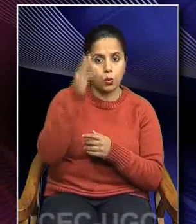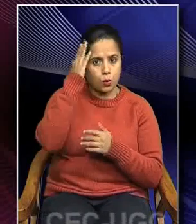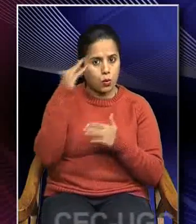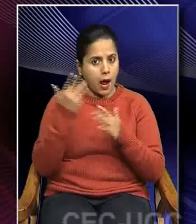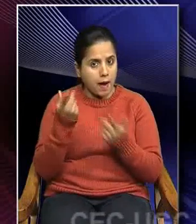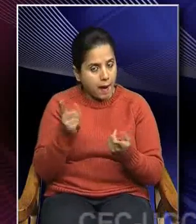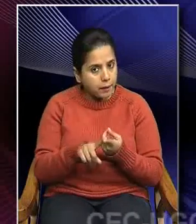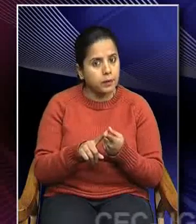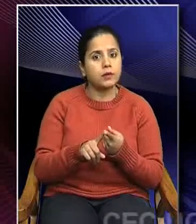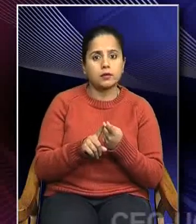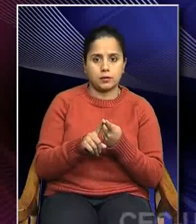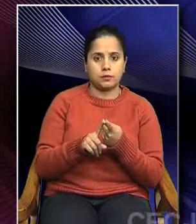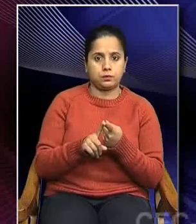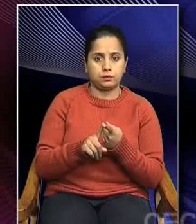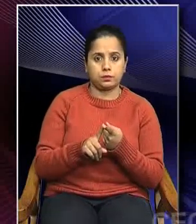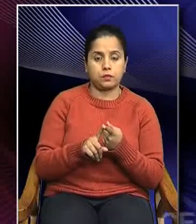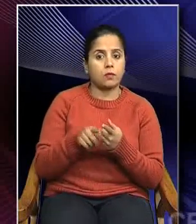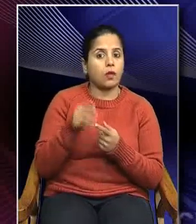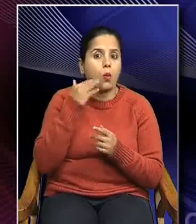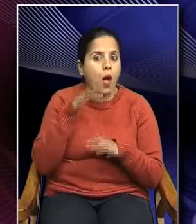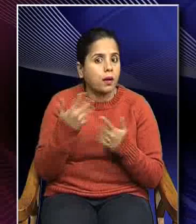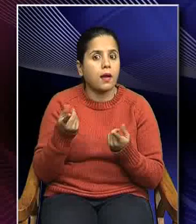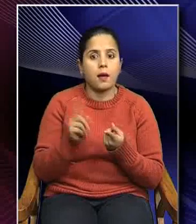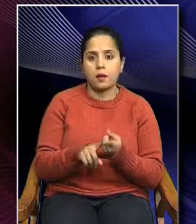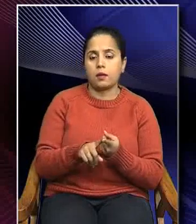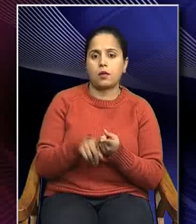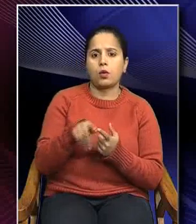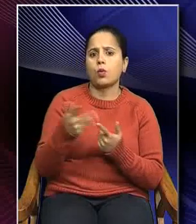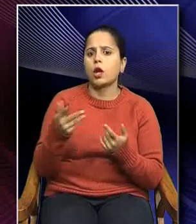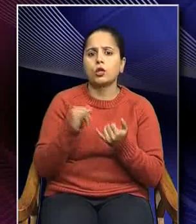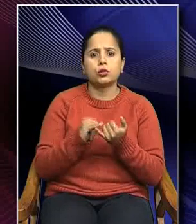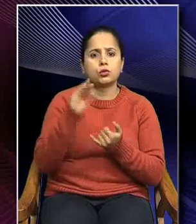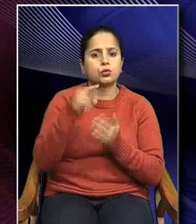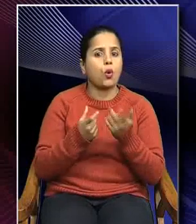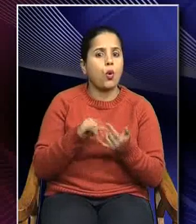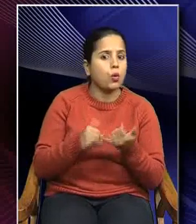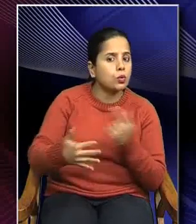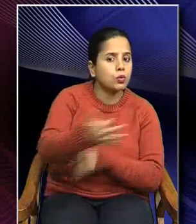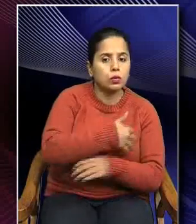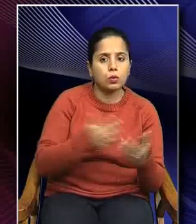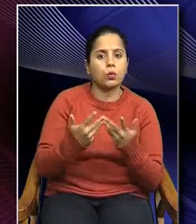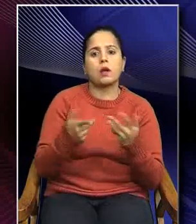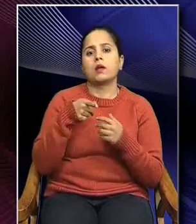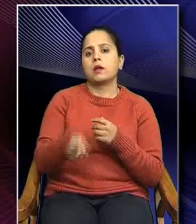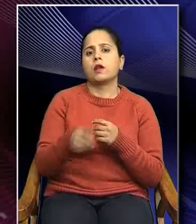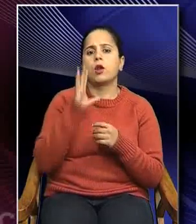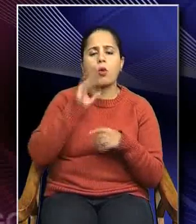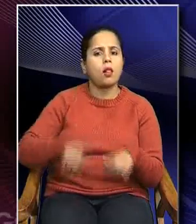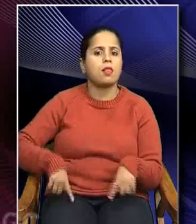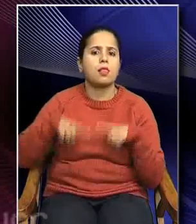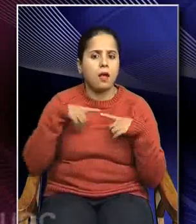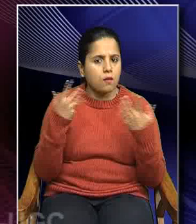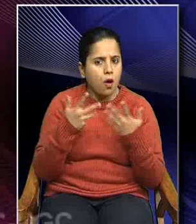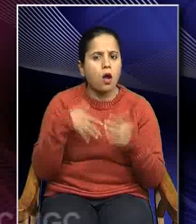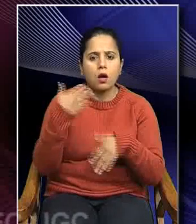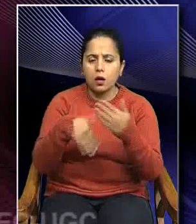happen, when it happens, what are the sources for the critical ingredients of life, and so